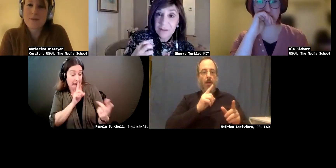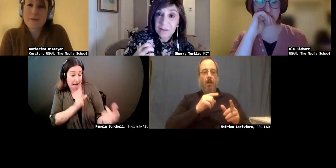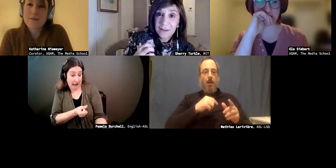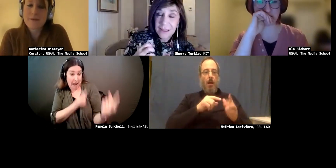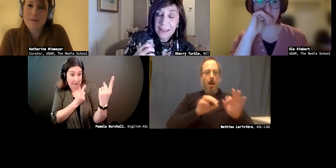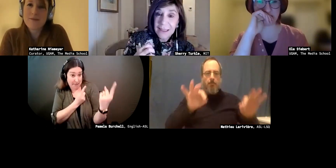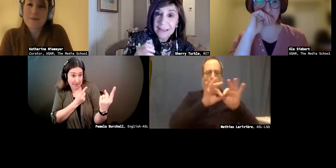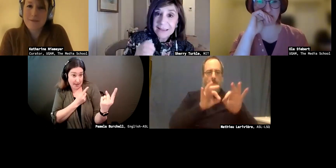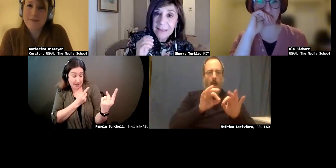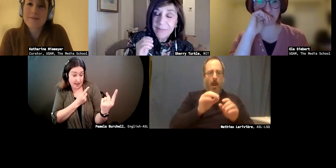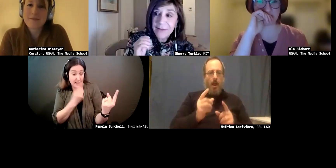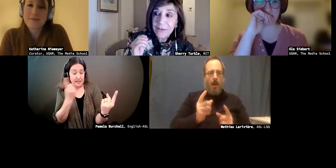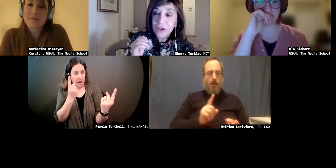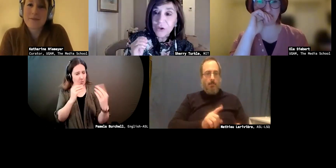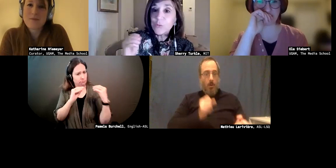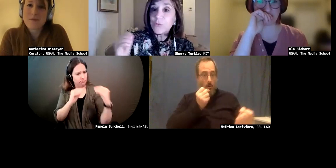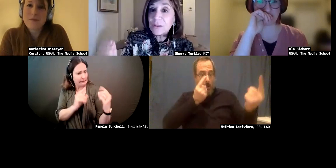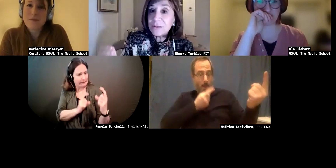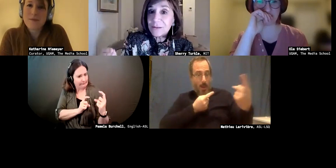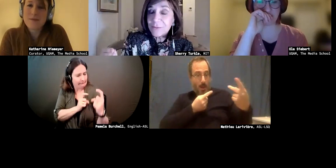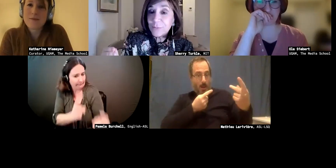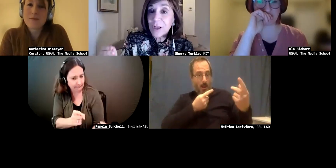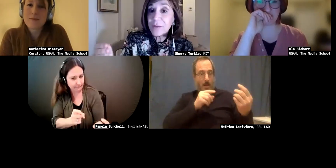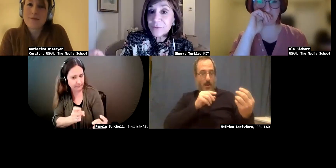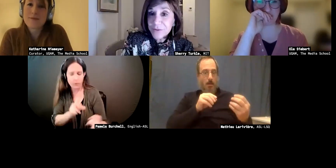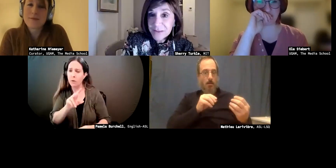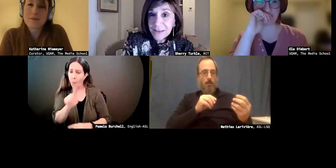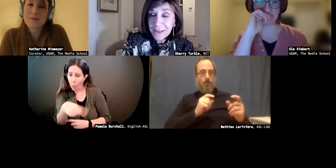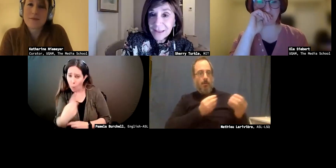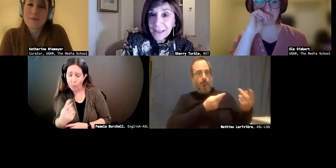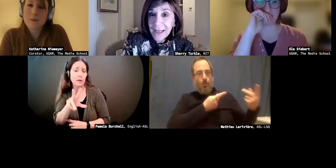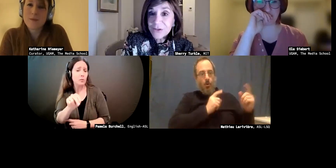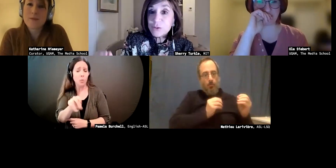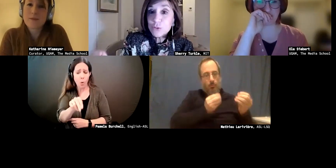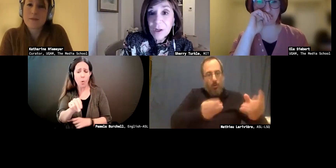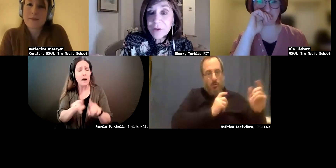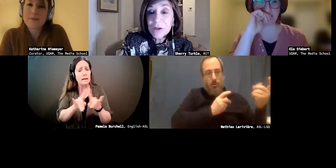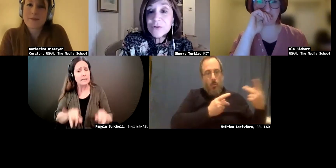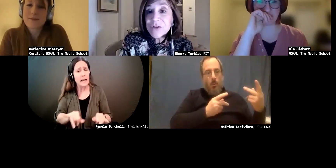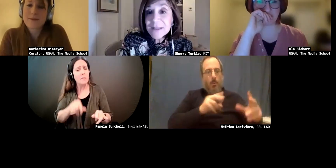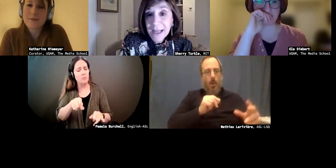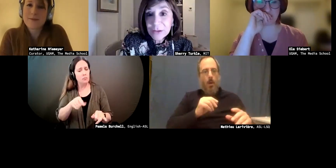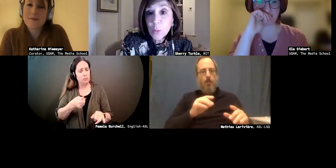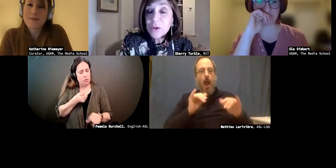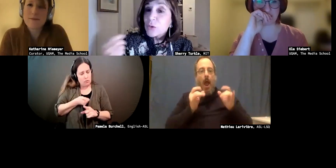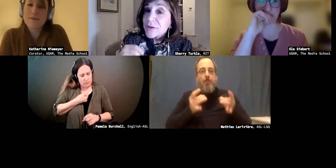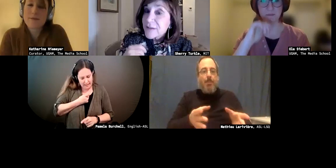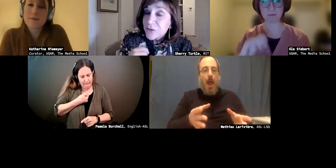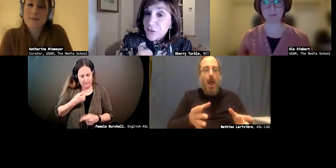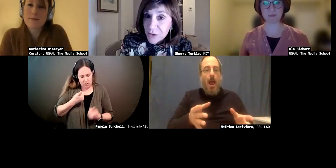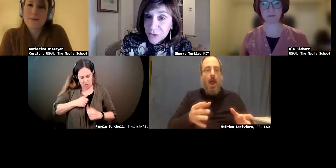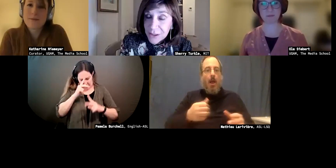given. It's something that you feel for others as you try to understand what